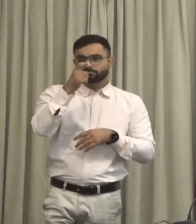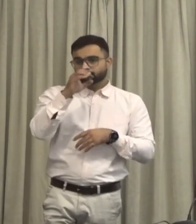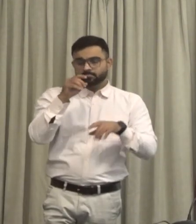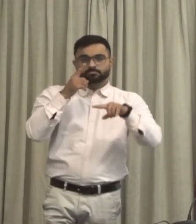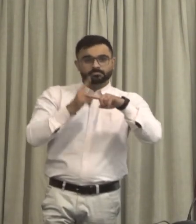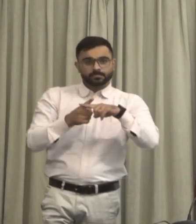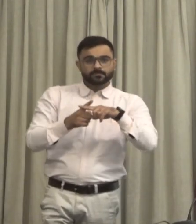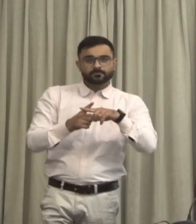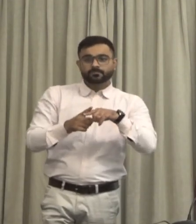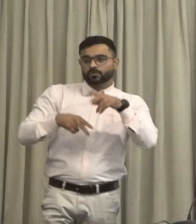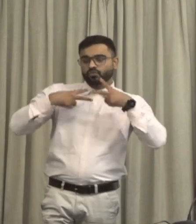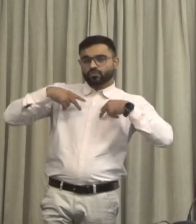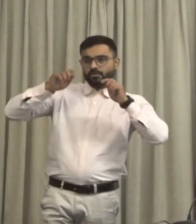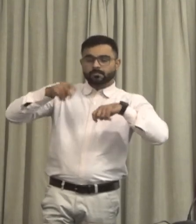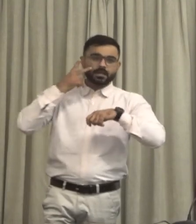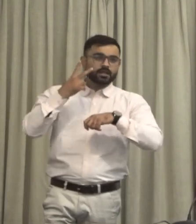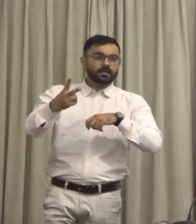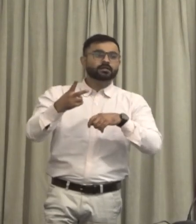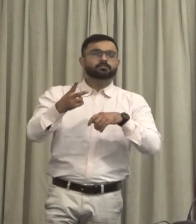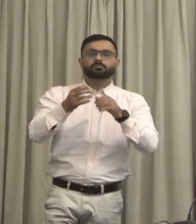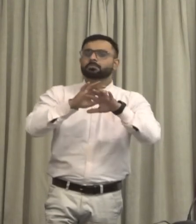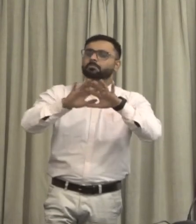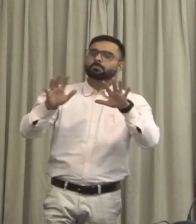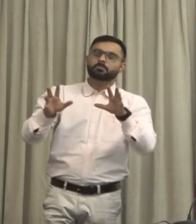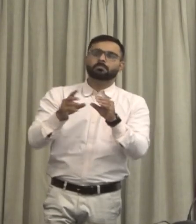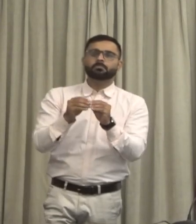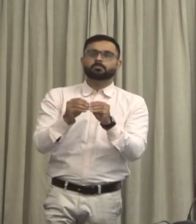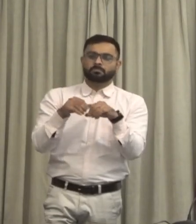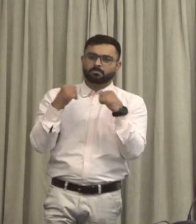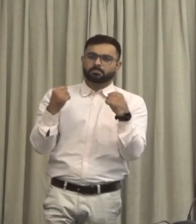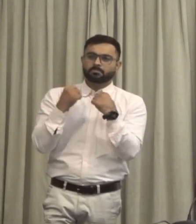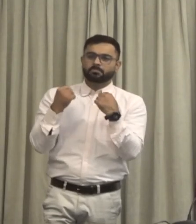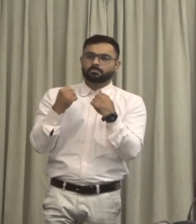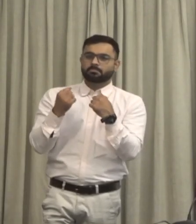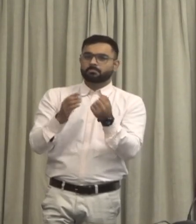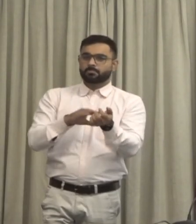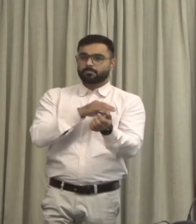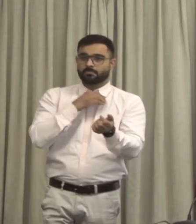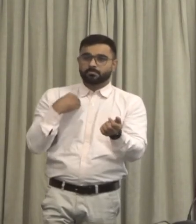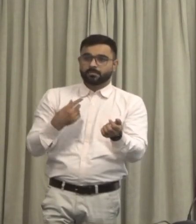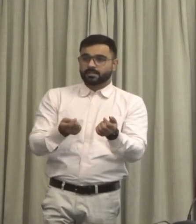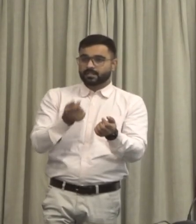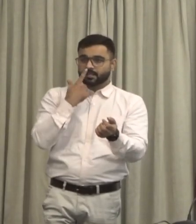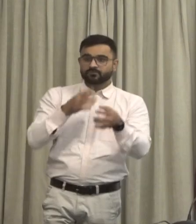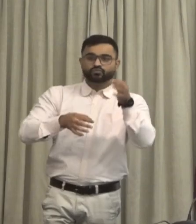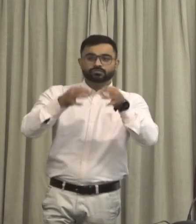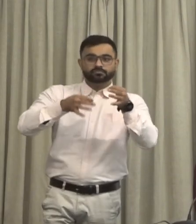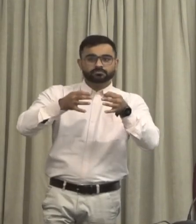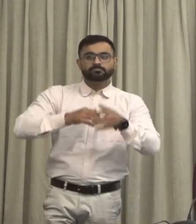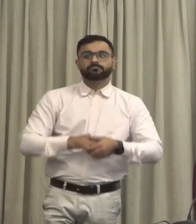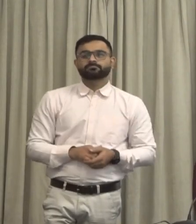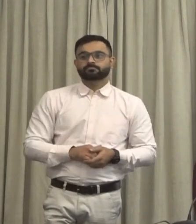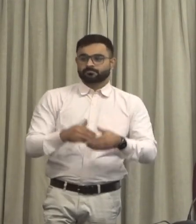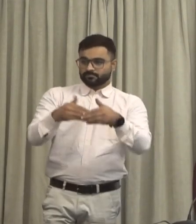countries, jurisdictions were looked into, and all of them only emphasize the medical judgment